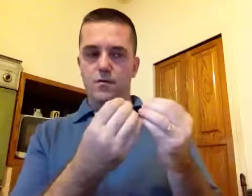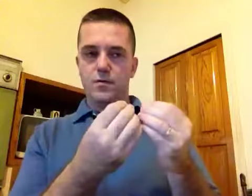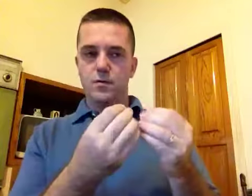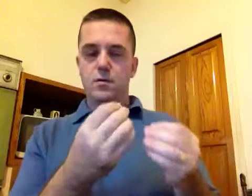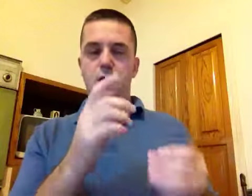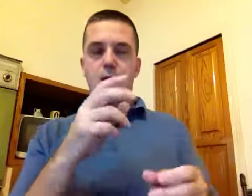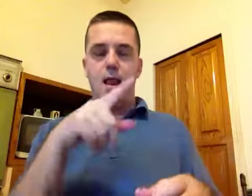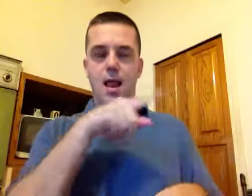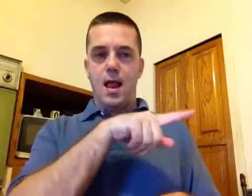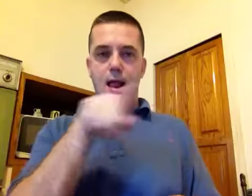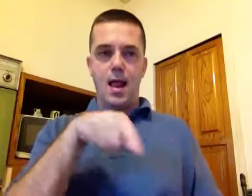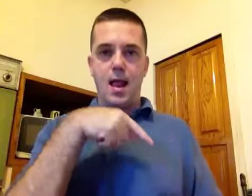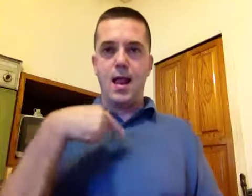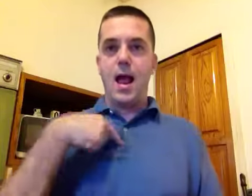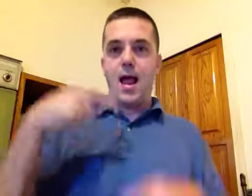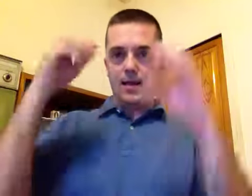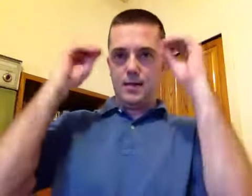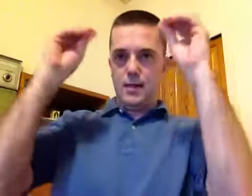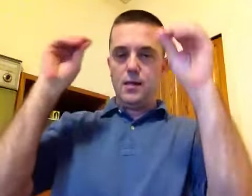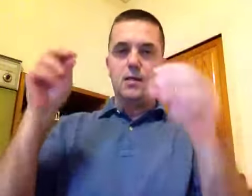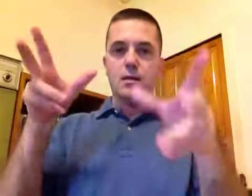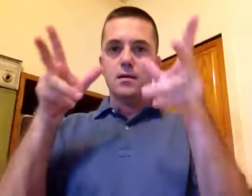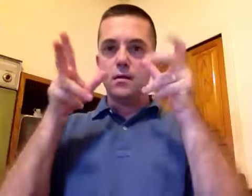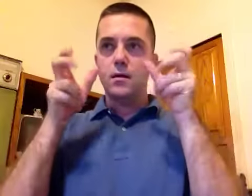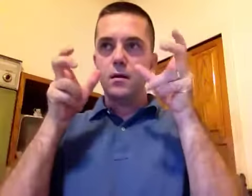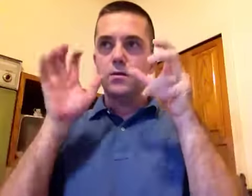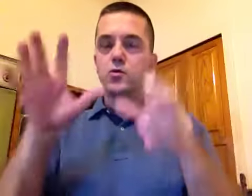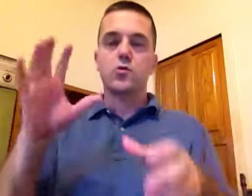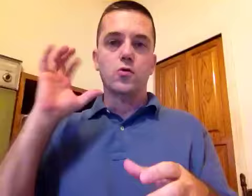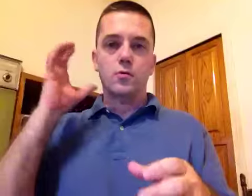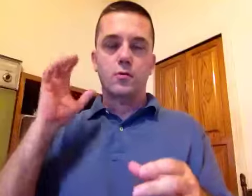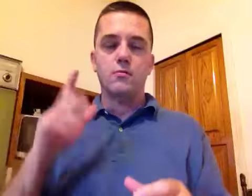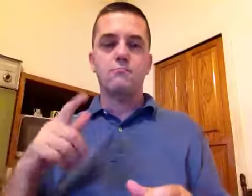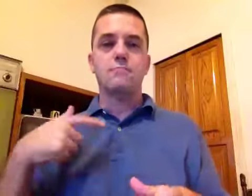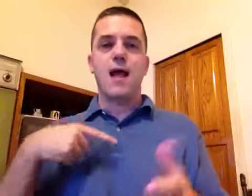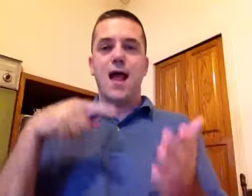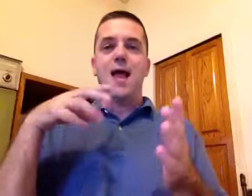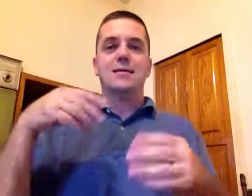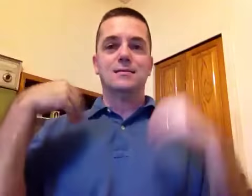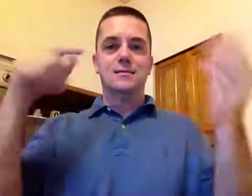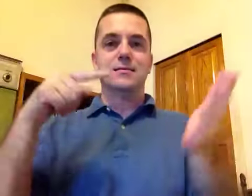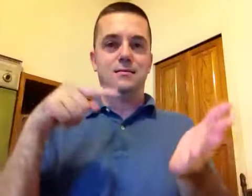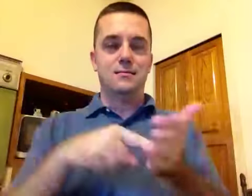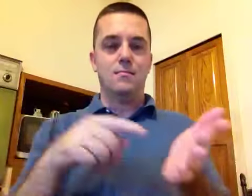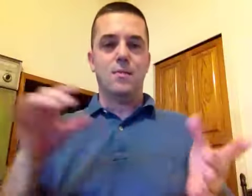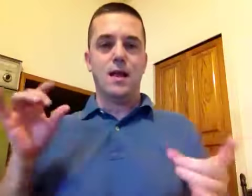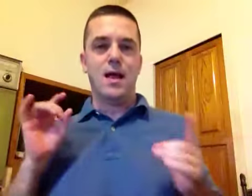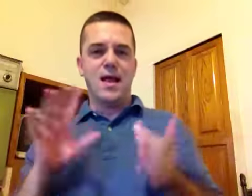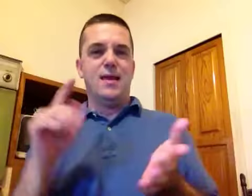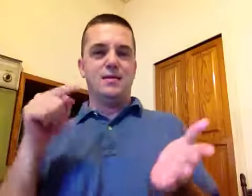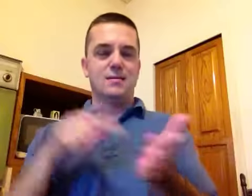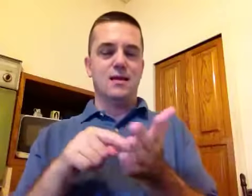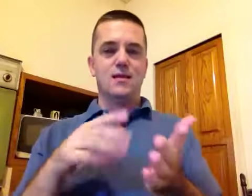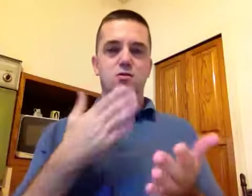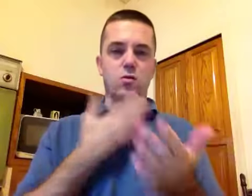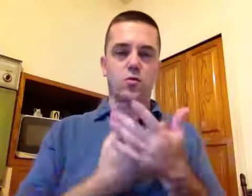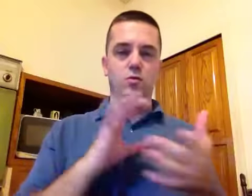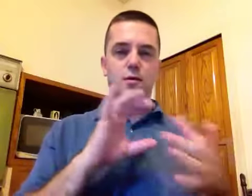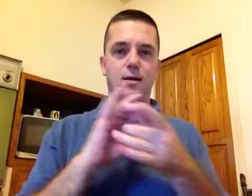that they need to listen to your show because I sell debt for a living, but I hate debt, so it's a good combination to have, I think. Thank